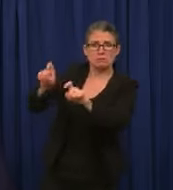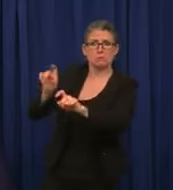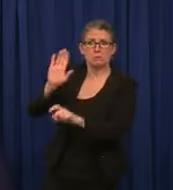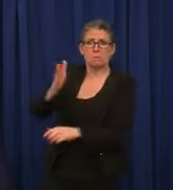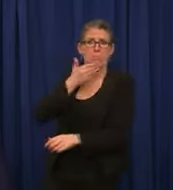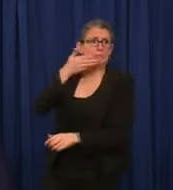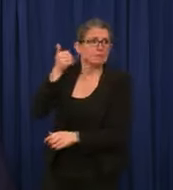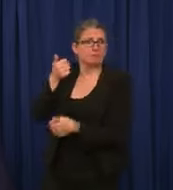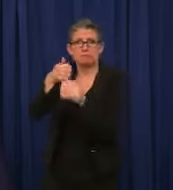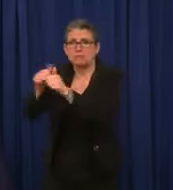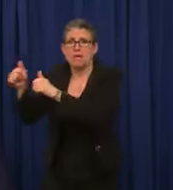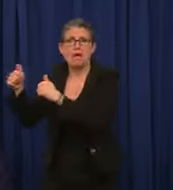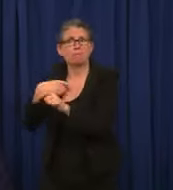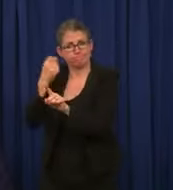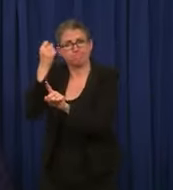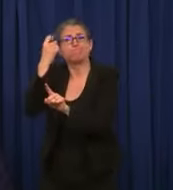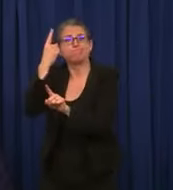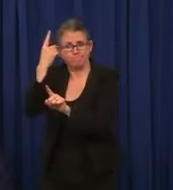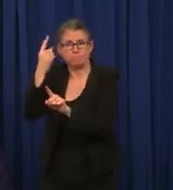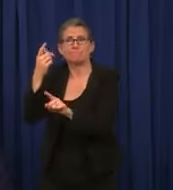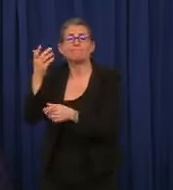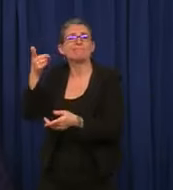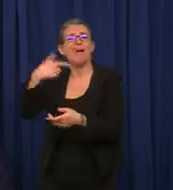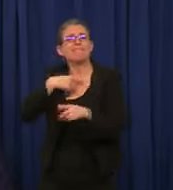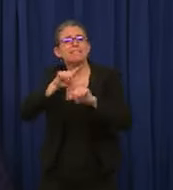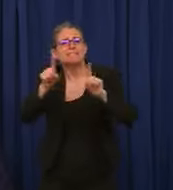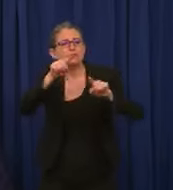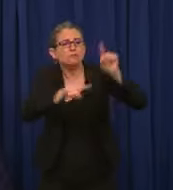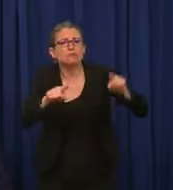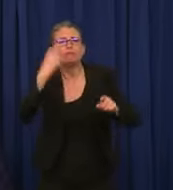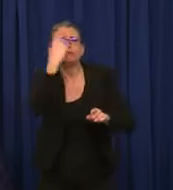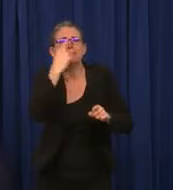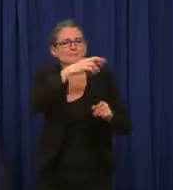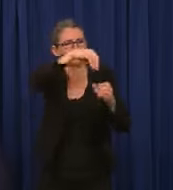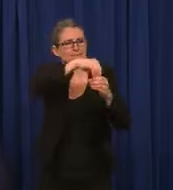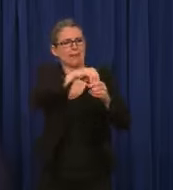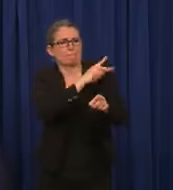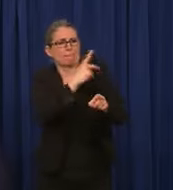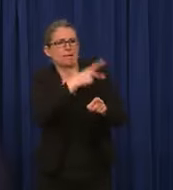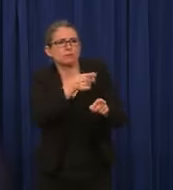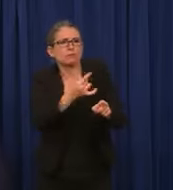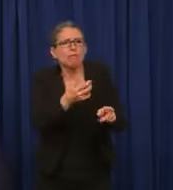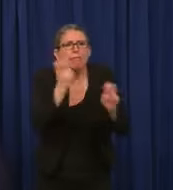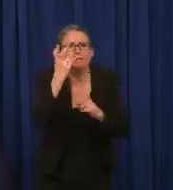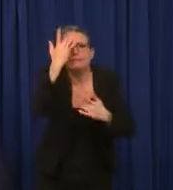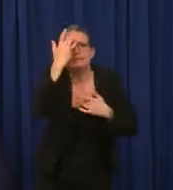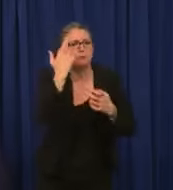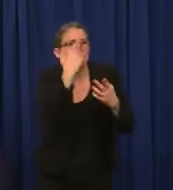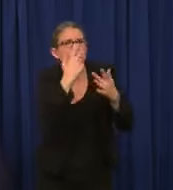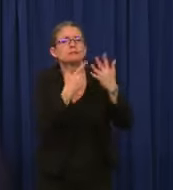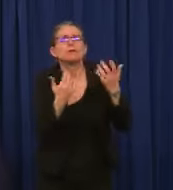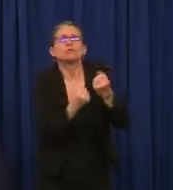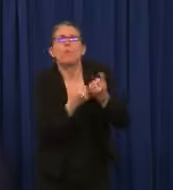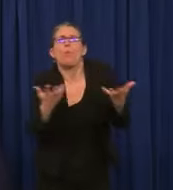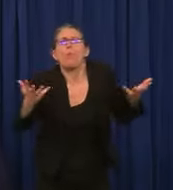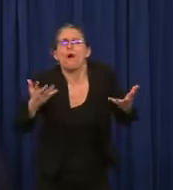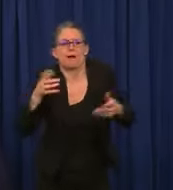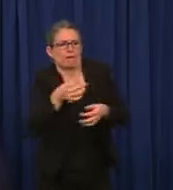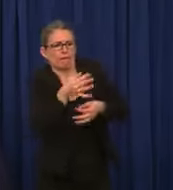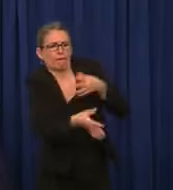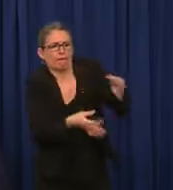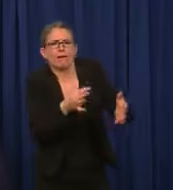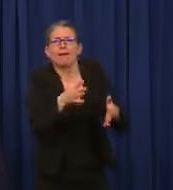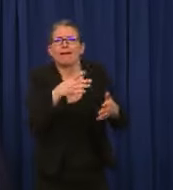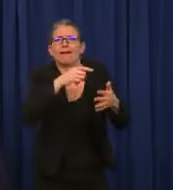We are keeping an eye out, but as of right now, we're not aware, we haven't heard of any such reports. I'd like to turn next to Samantha Hogan